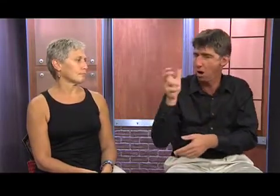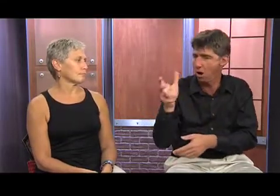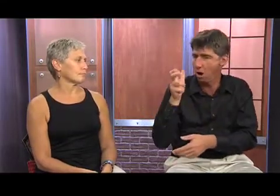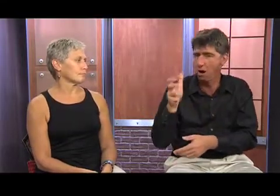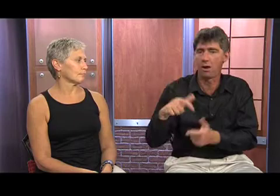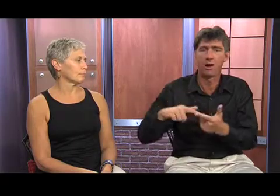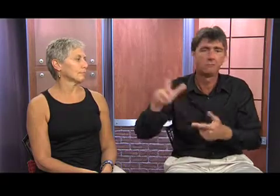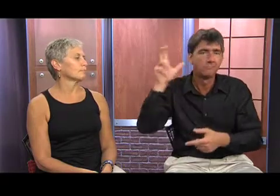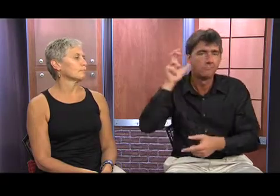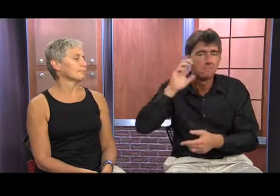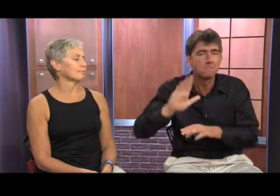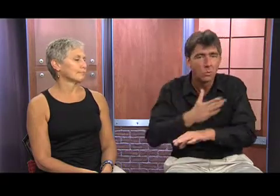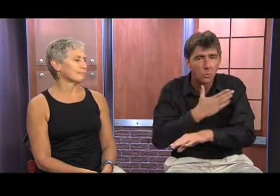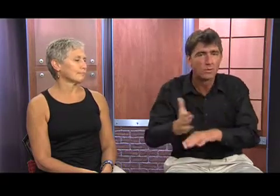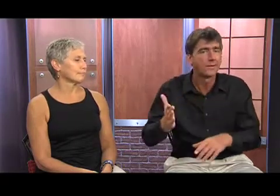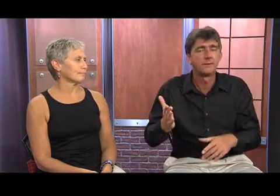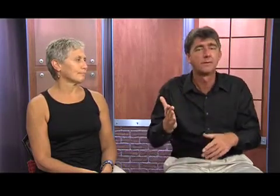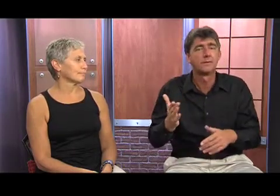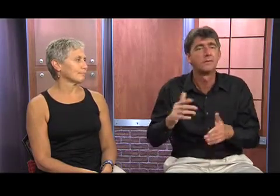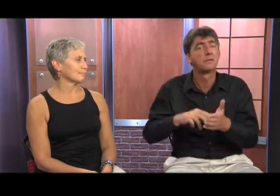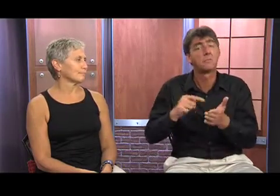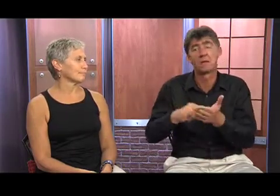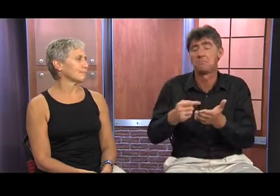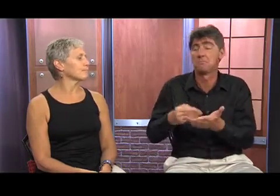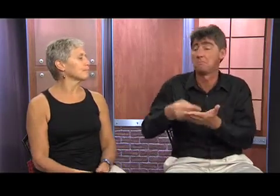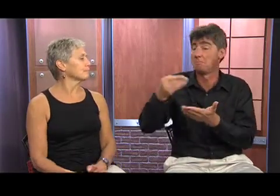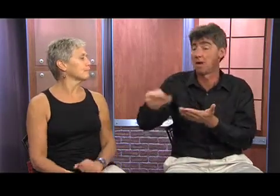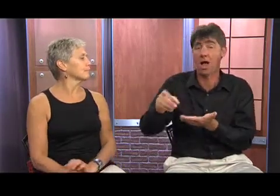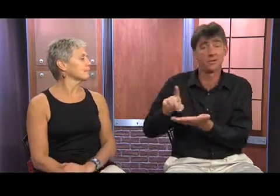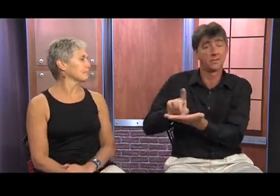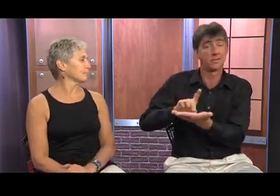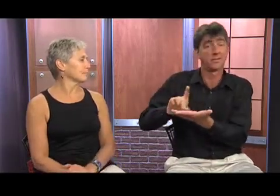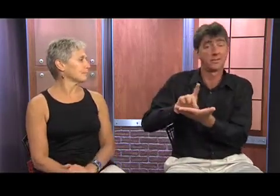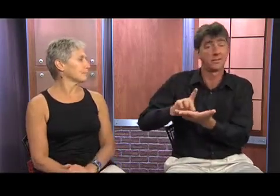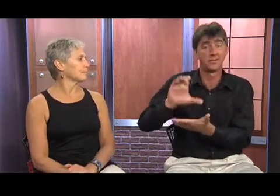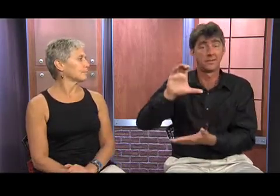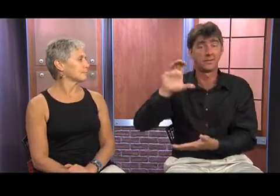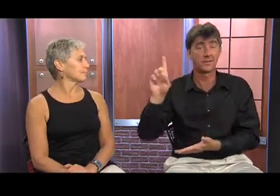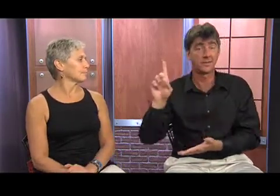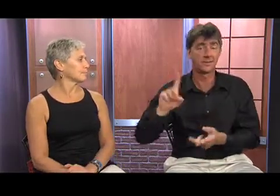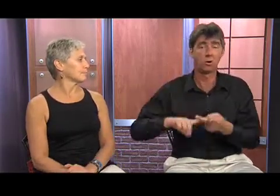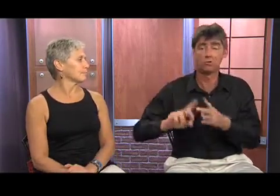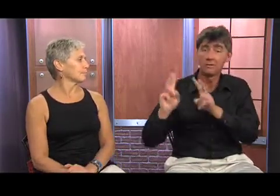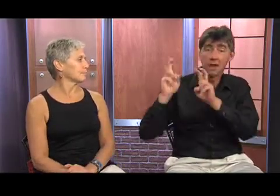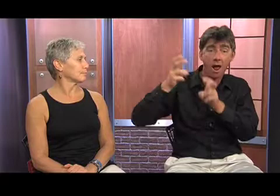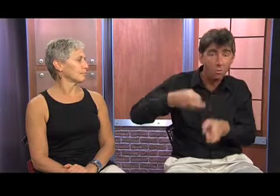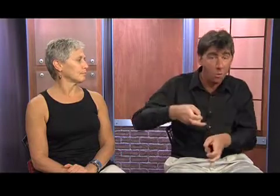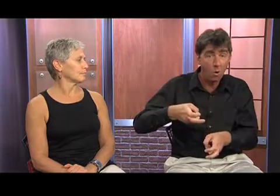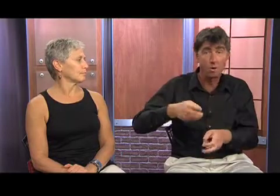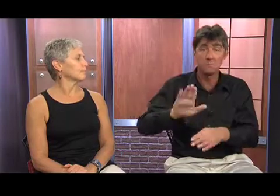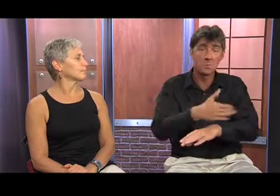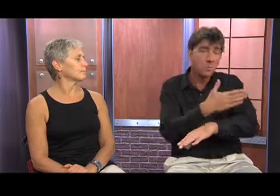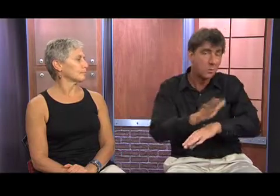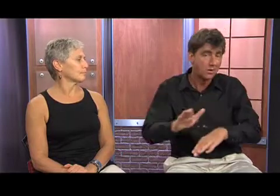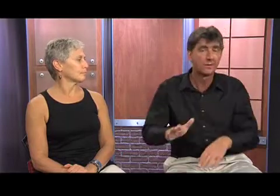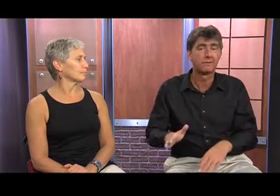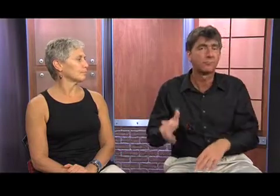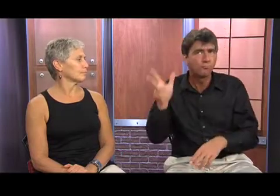be on CD or MP3. We also use YouTube quite a bit, too, to see various clips of